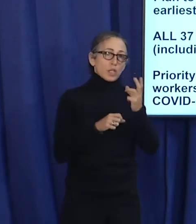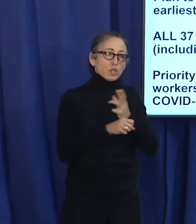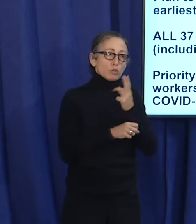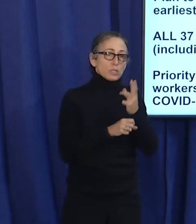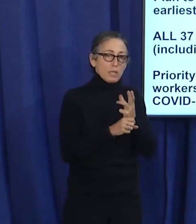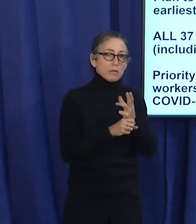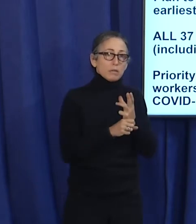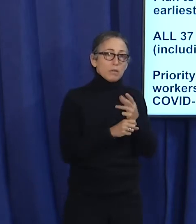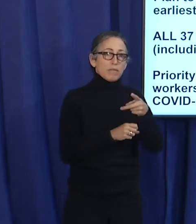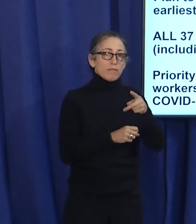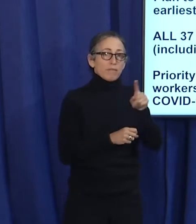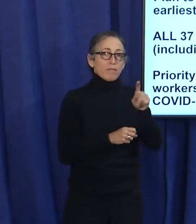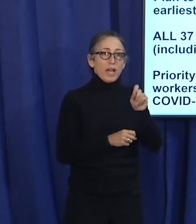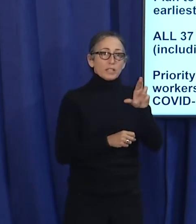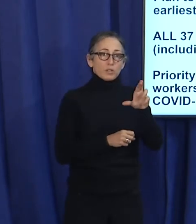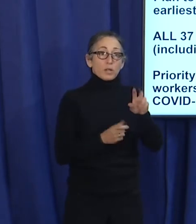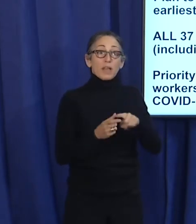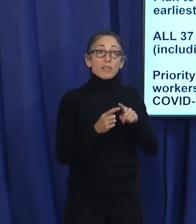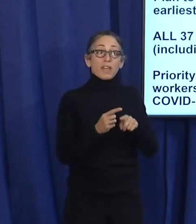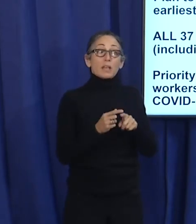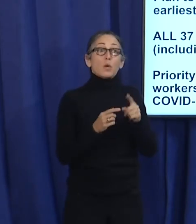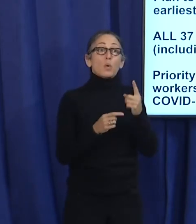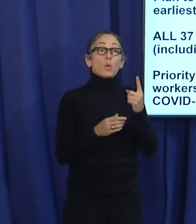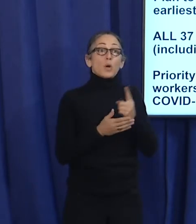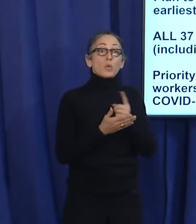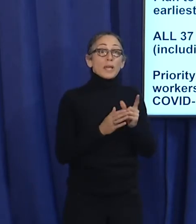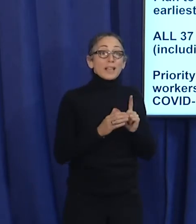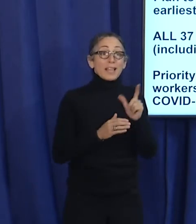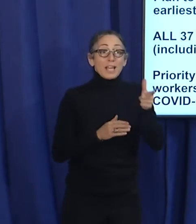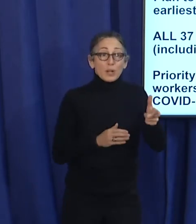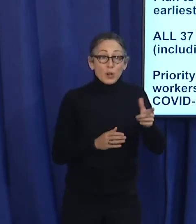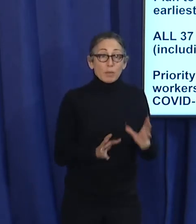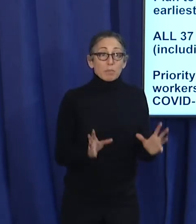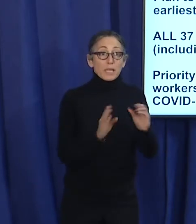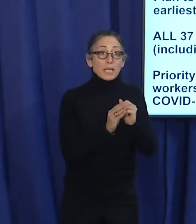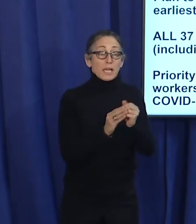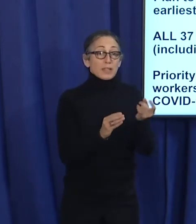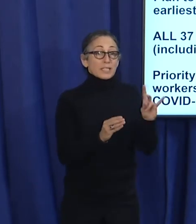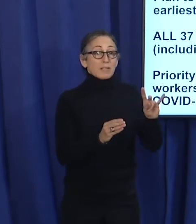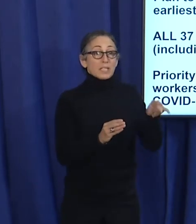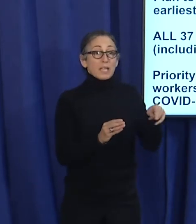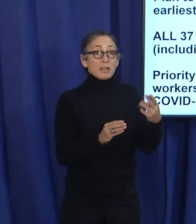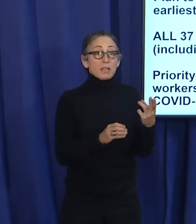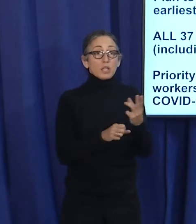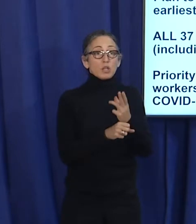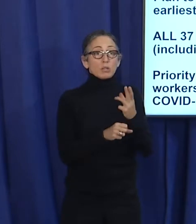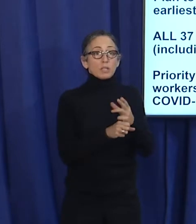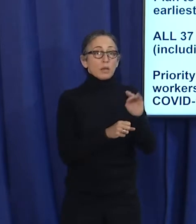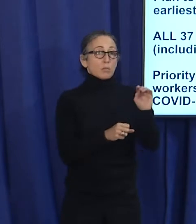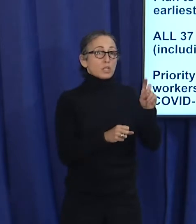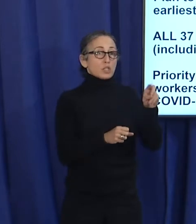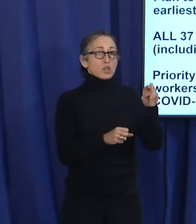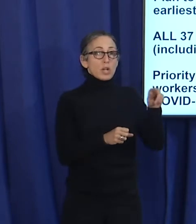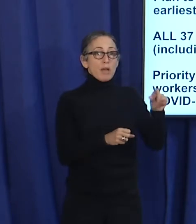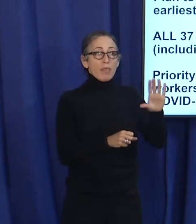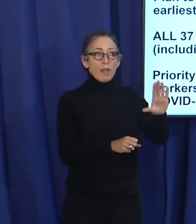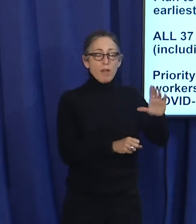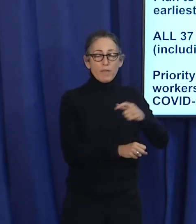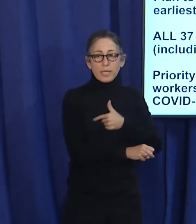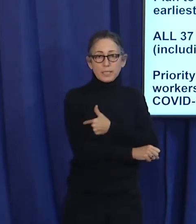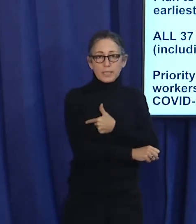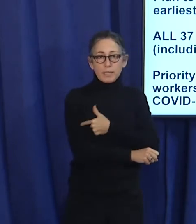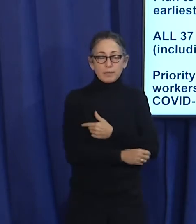and they will be meeting 1 week later on the 17th to consider the emergency use authorization from Moderna. Based